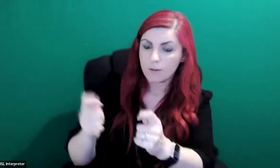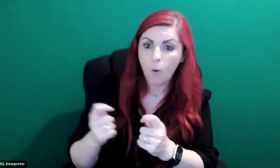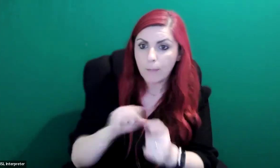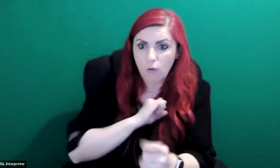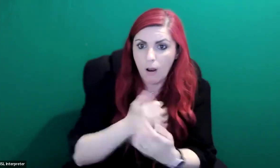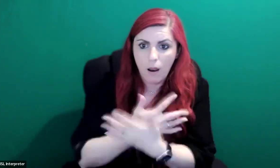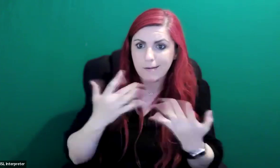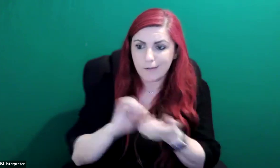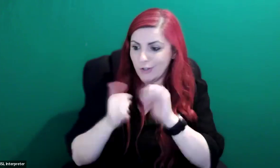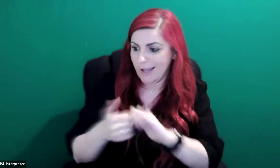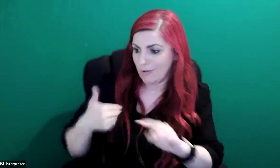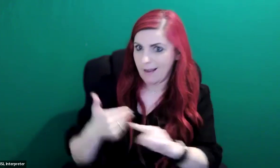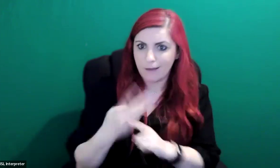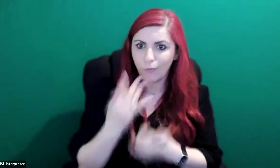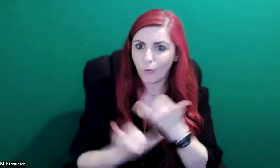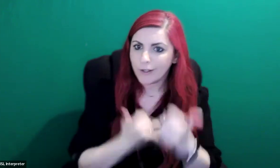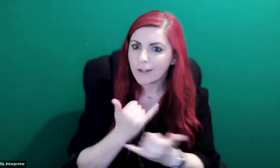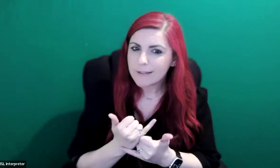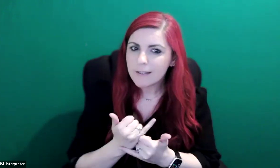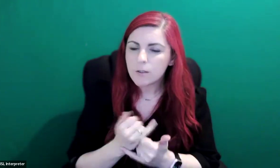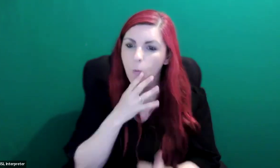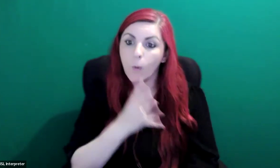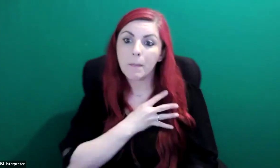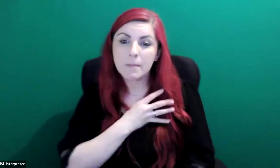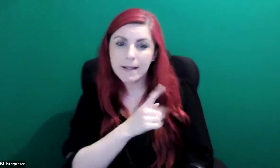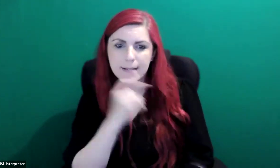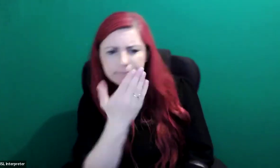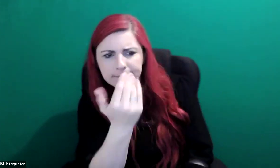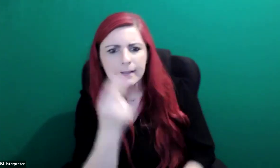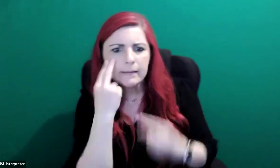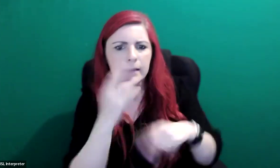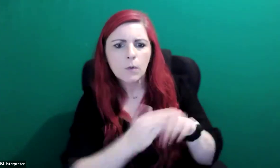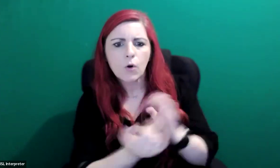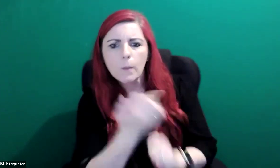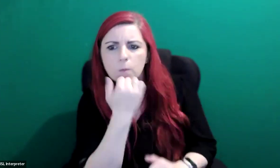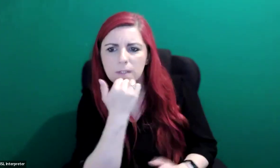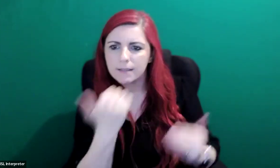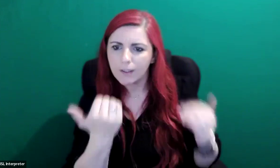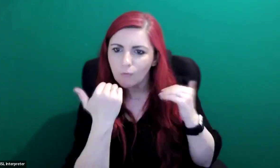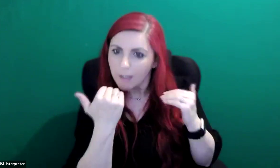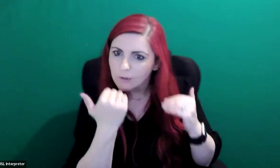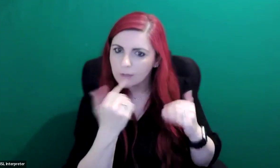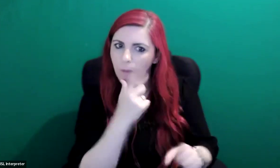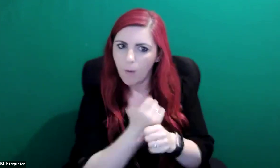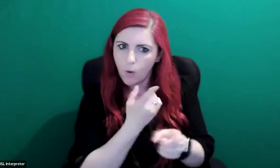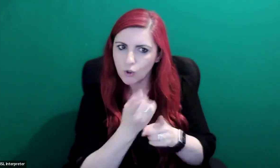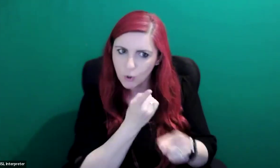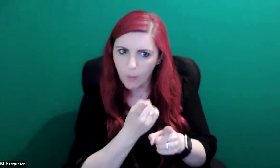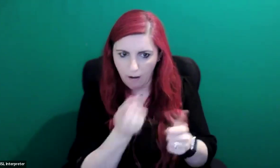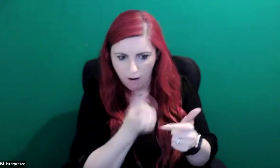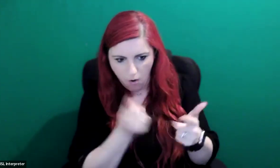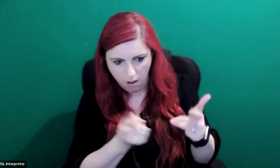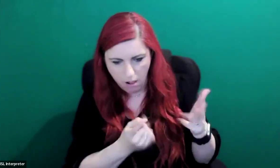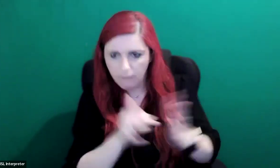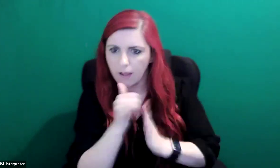changed in that time. So the committee may ask for more up-to-date information from the government about what it is doing on all of the articles